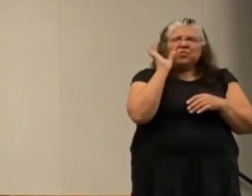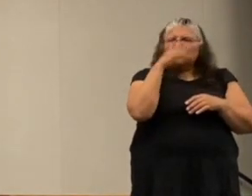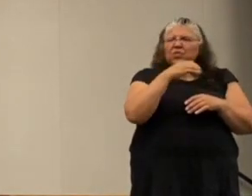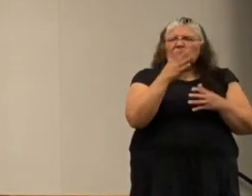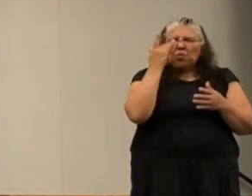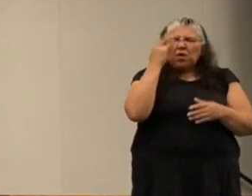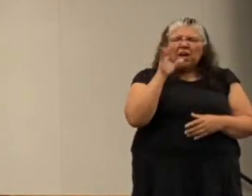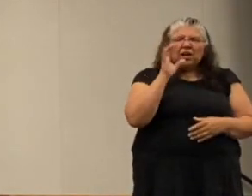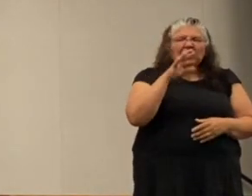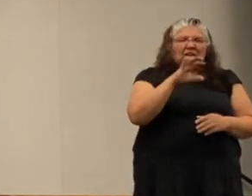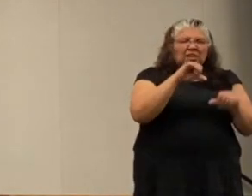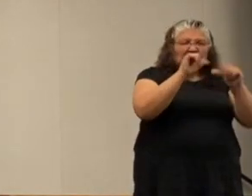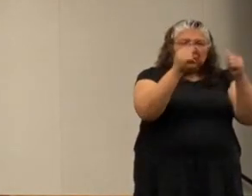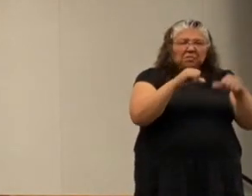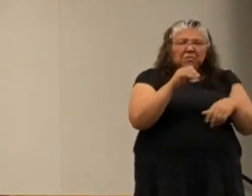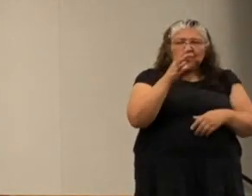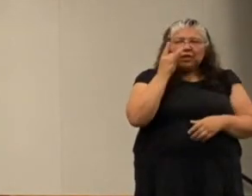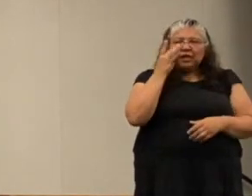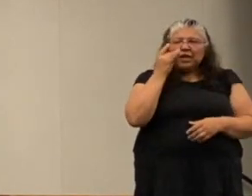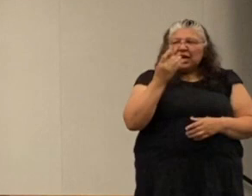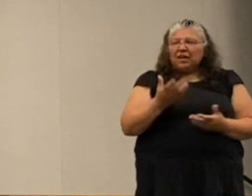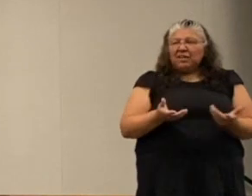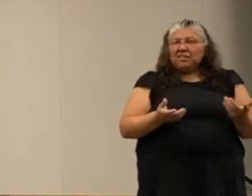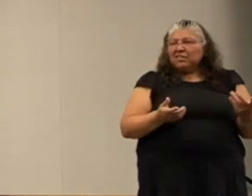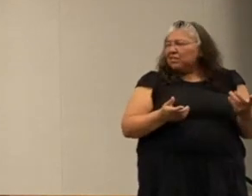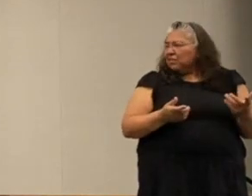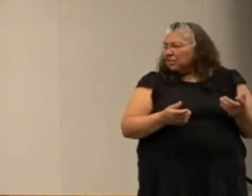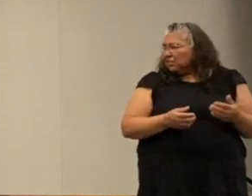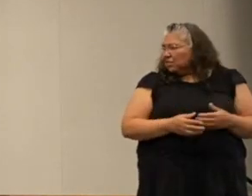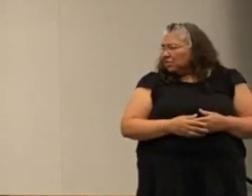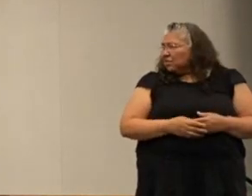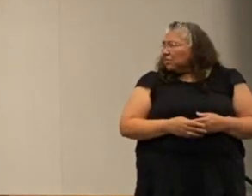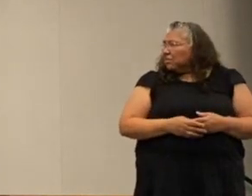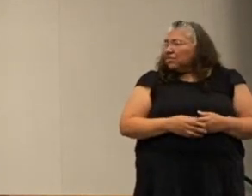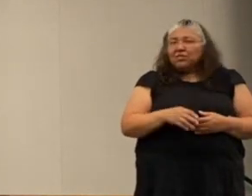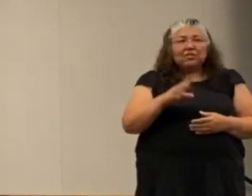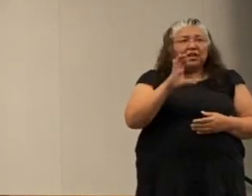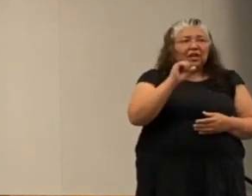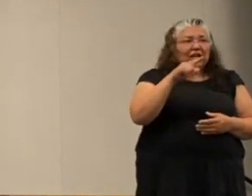make it into an image of a calf? Like, you know, the calf.